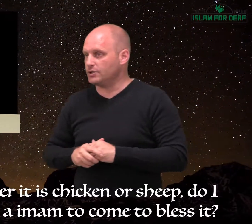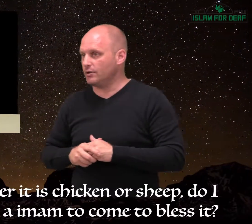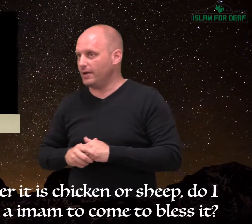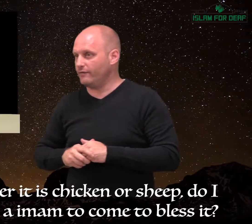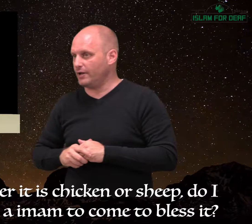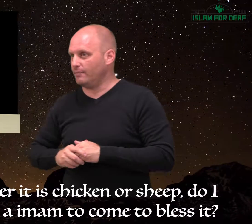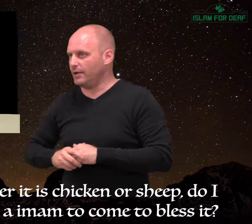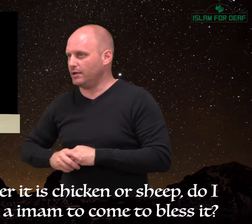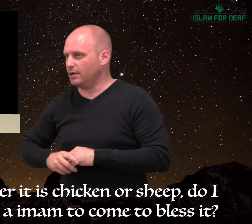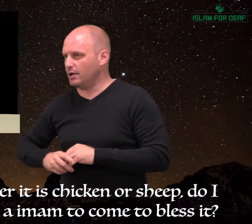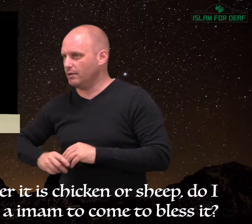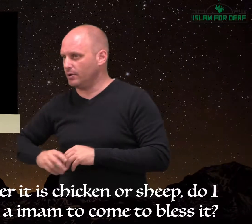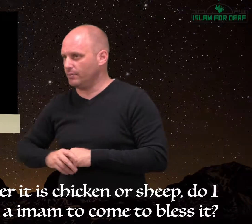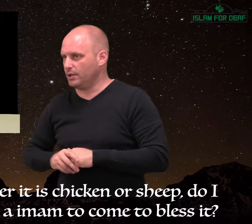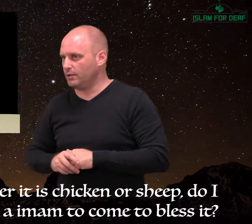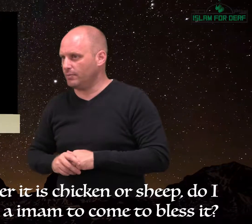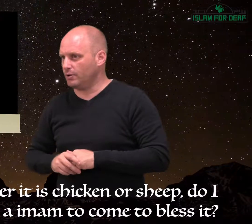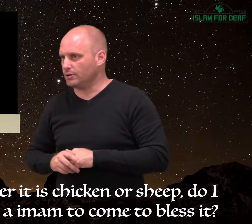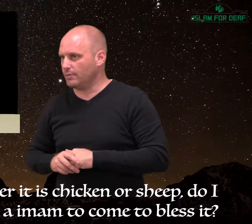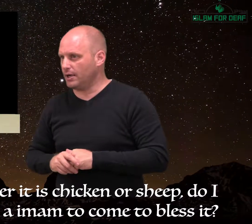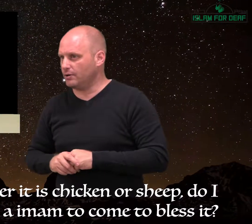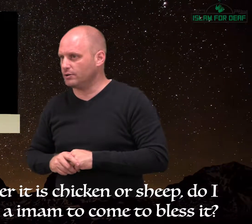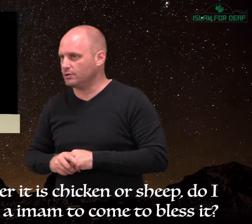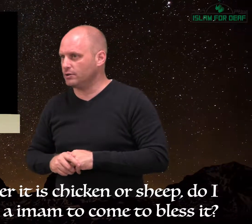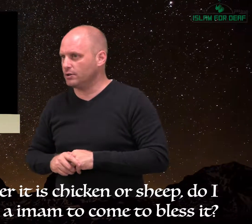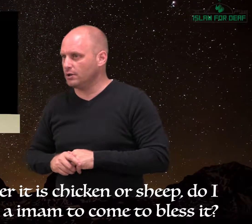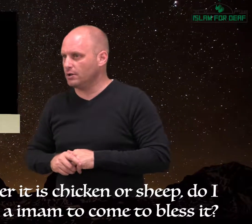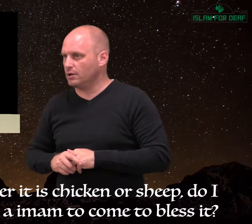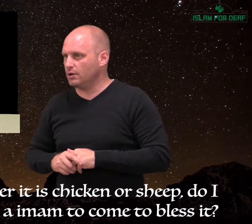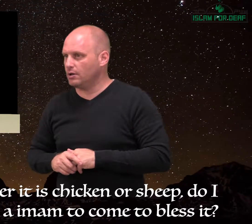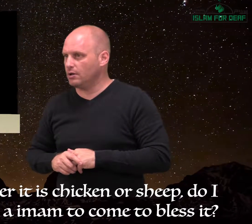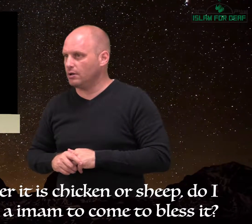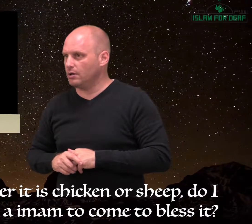Okay, so I'll pay for that, meat, and put me in the box at my house.